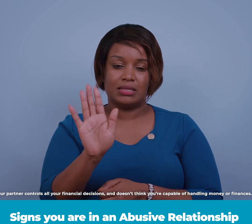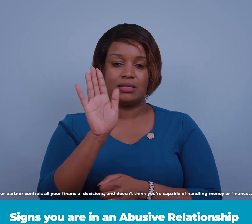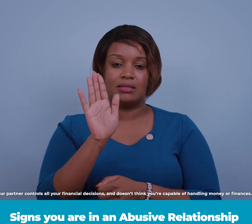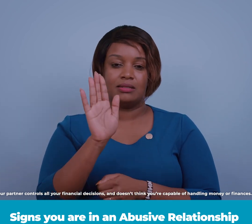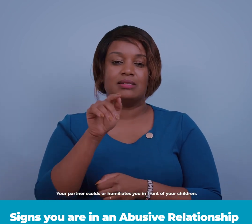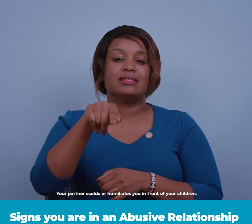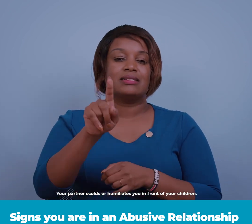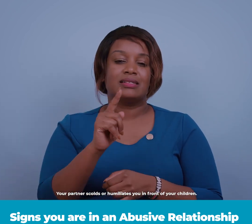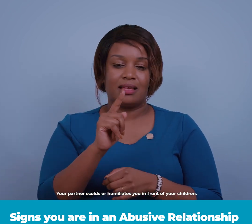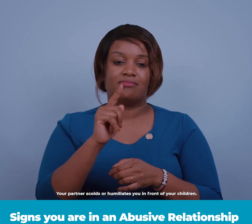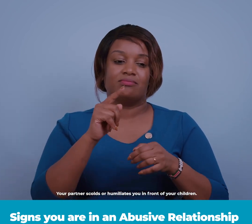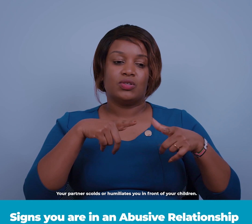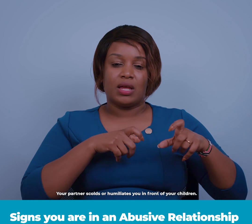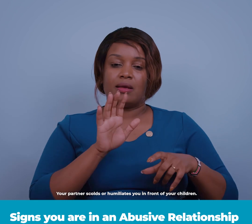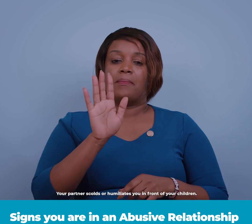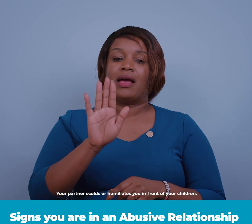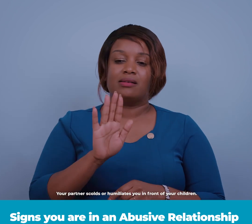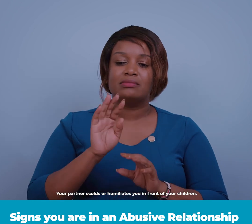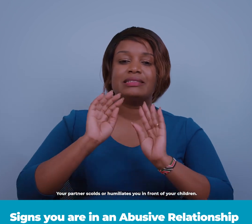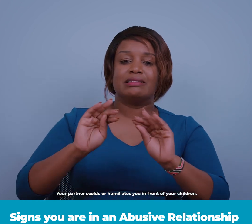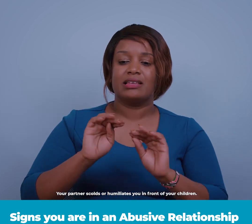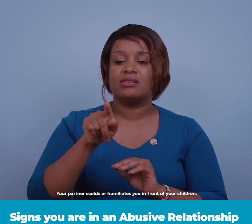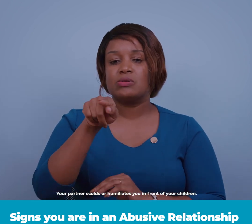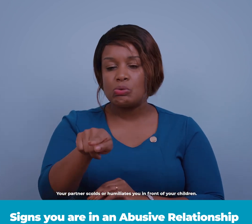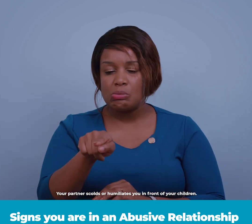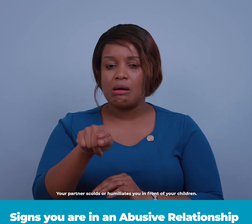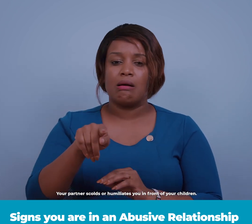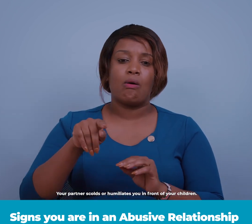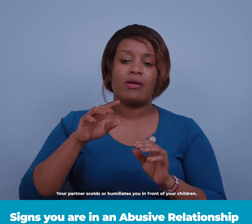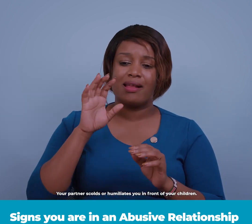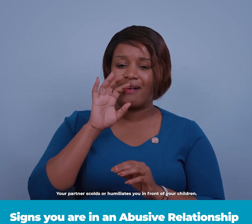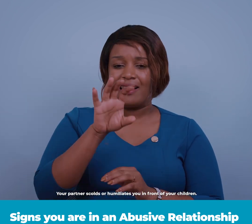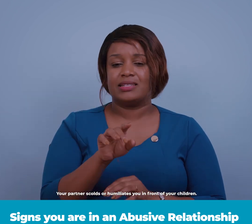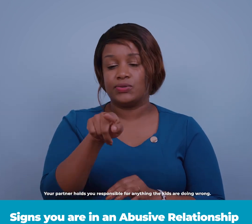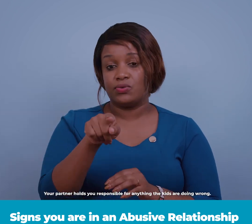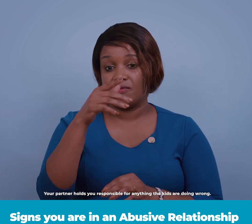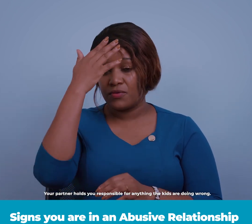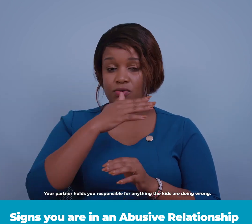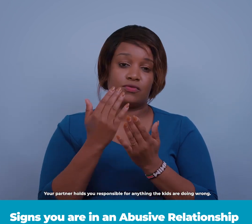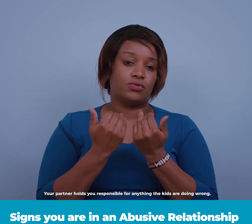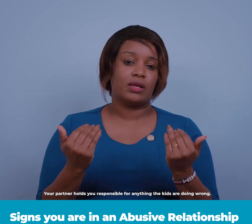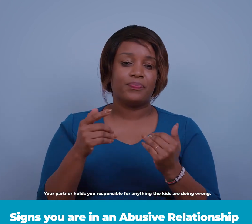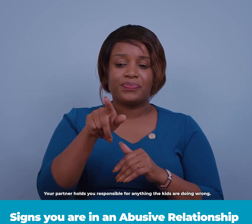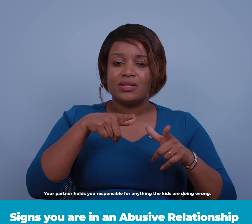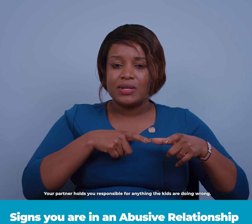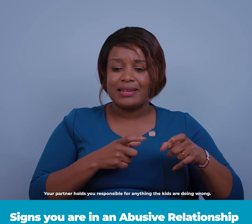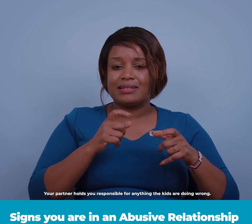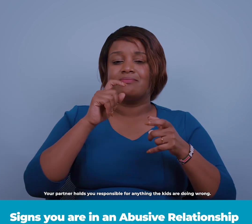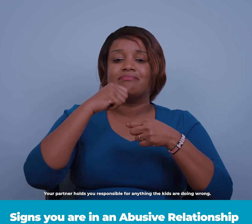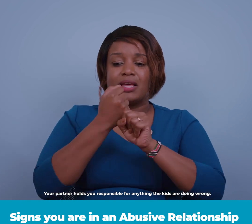partner scolds you or humiliates you in front of your children. Your partner holds you responsible for anything the kids